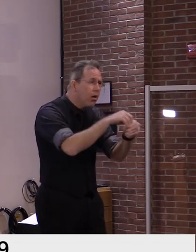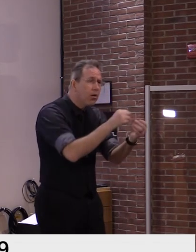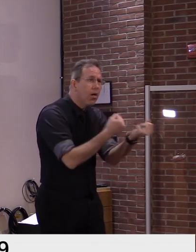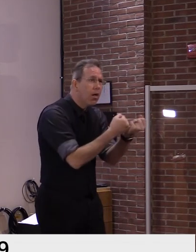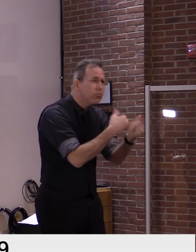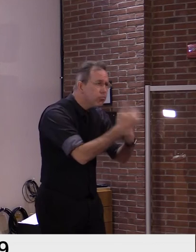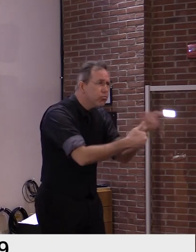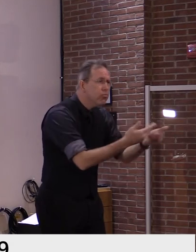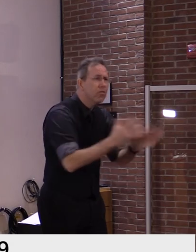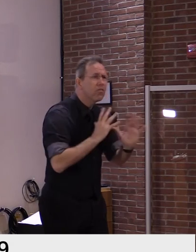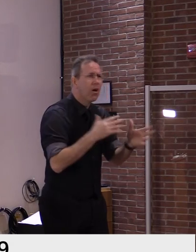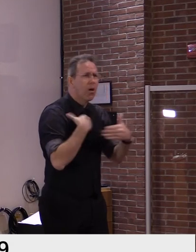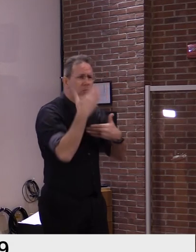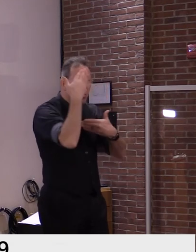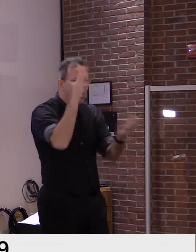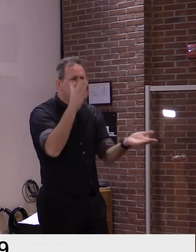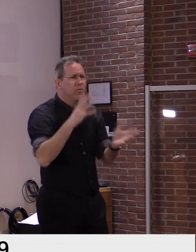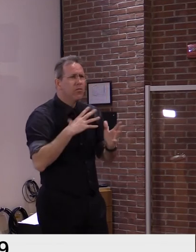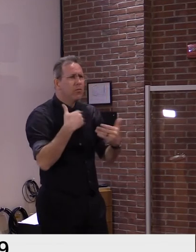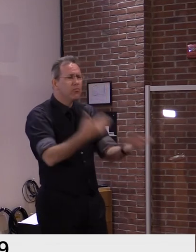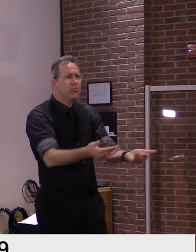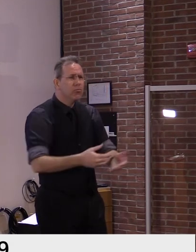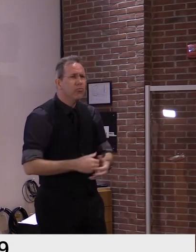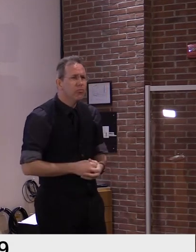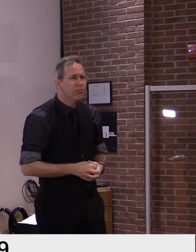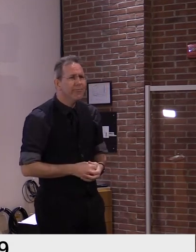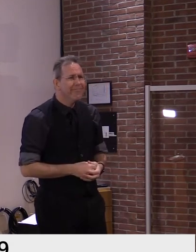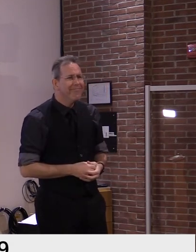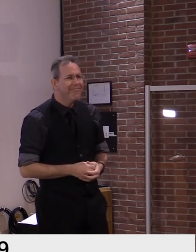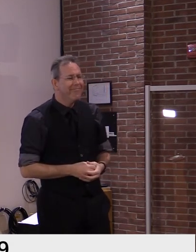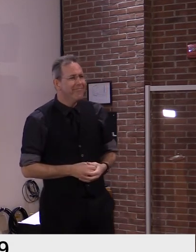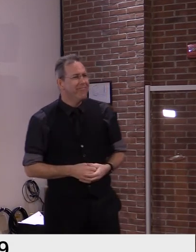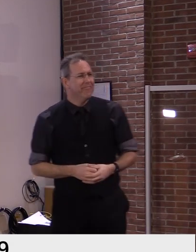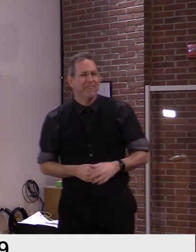that. Okay, thank you.